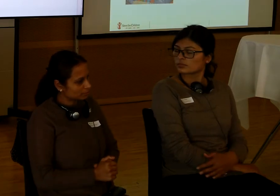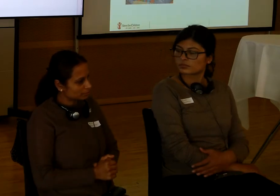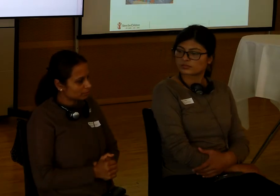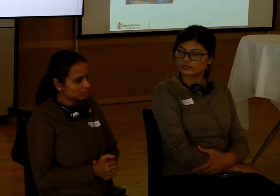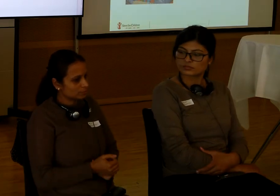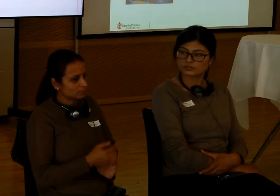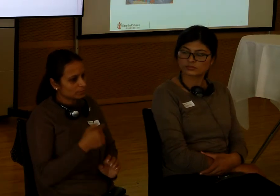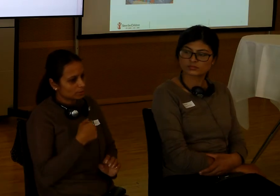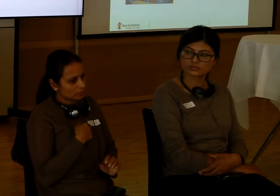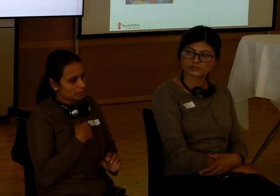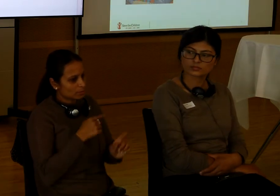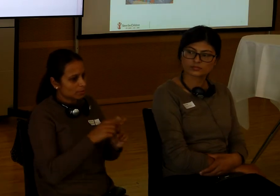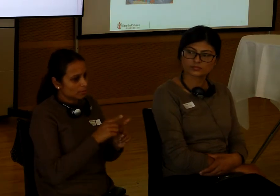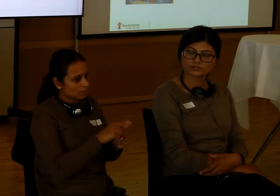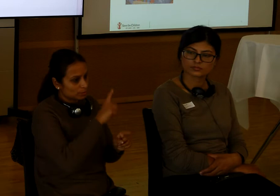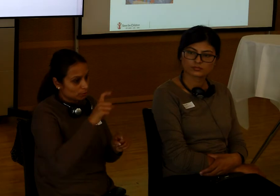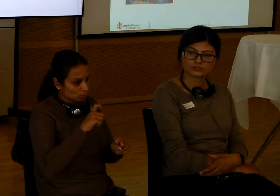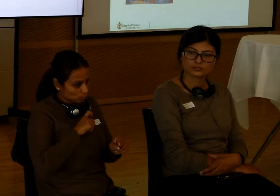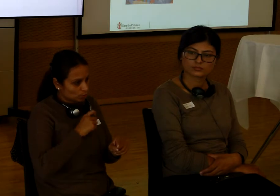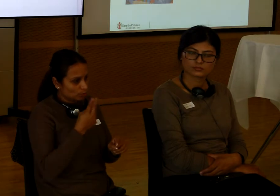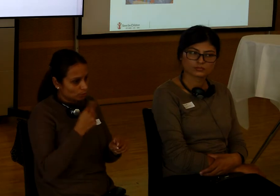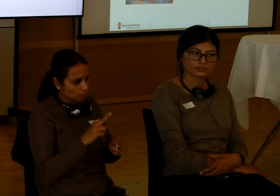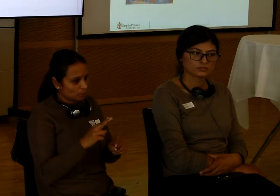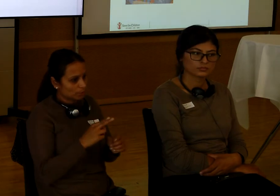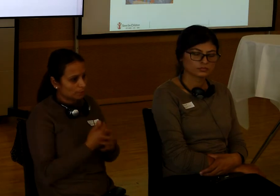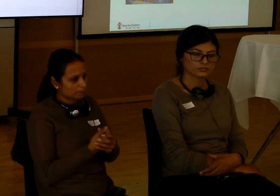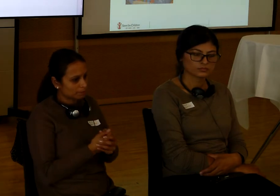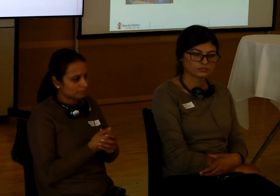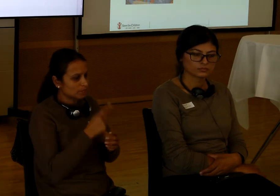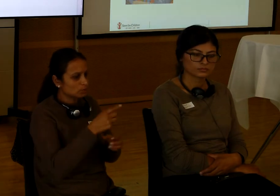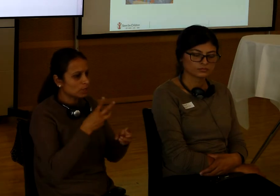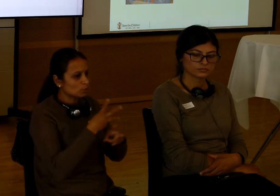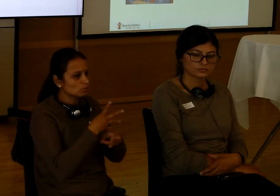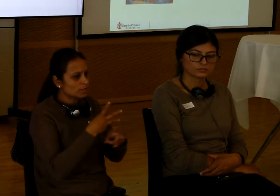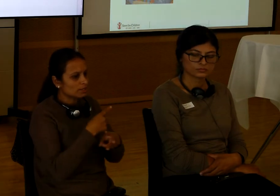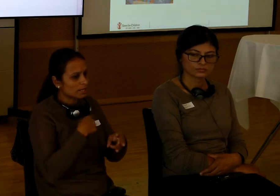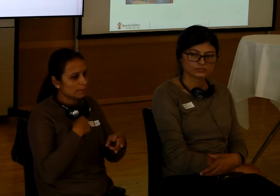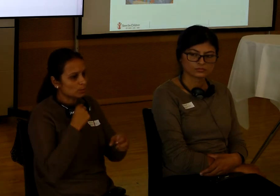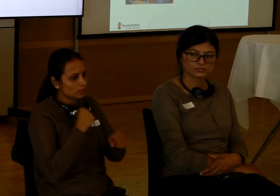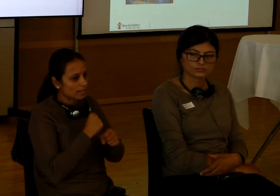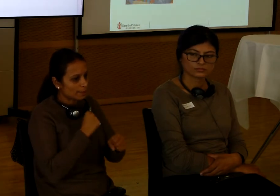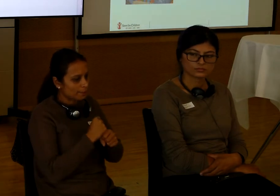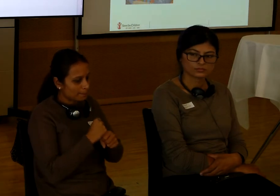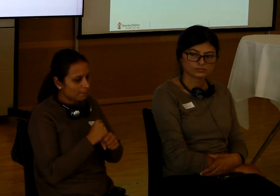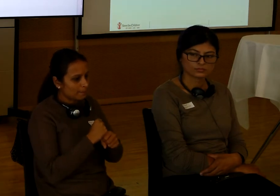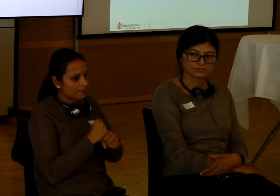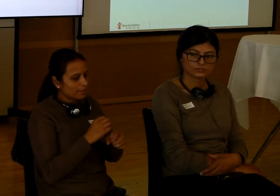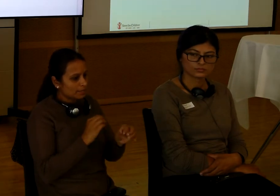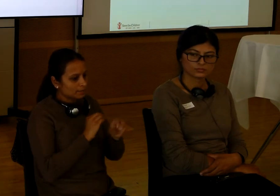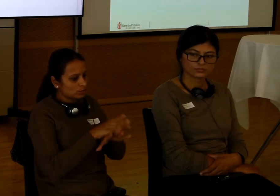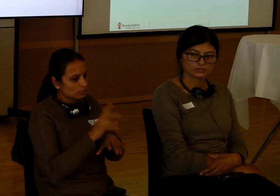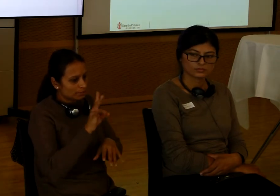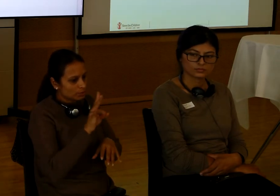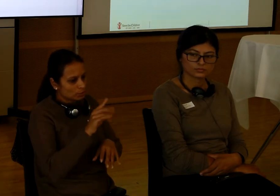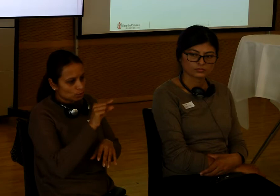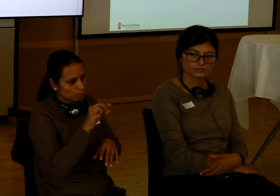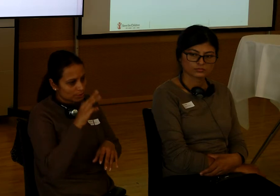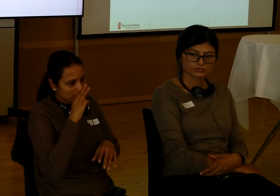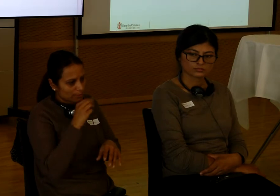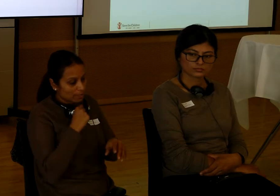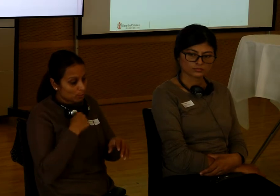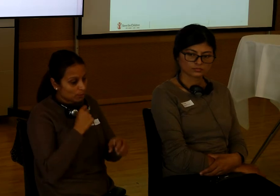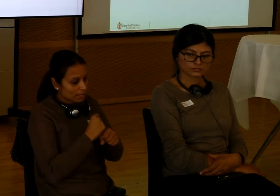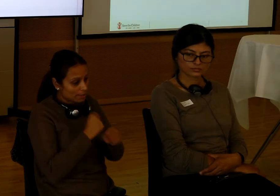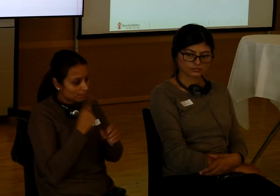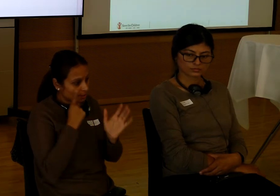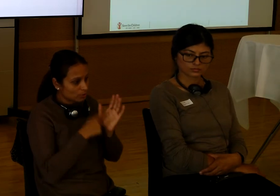I was also asked by the organizers to present an example of our work in inclusive education. And I